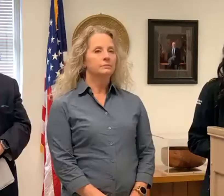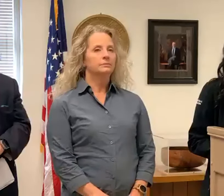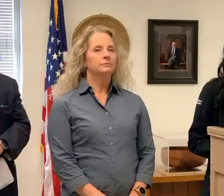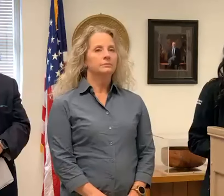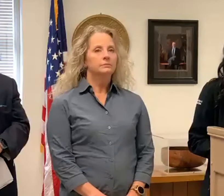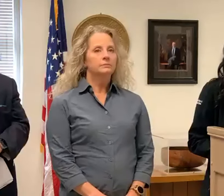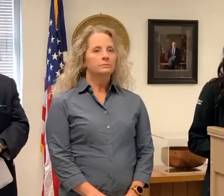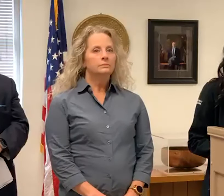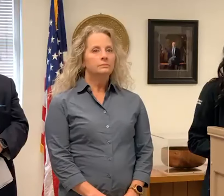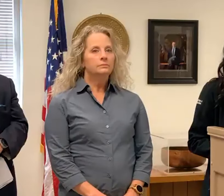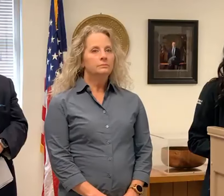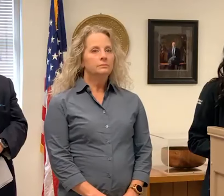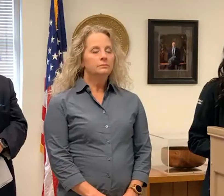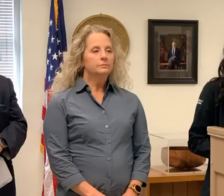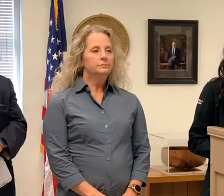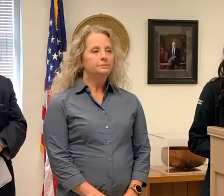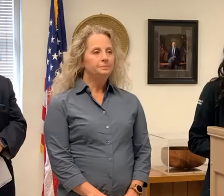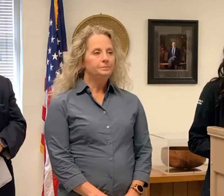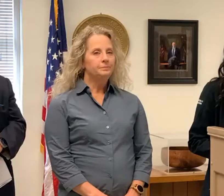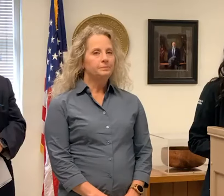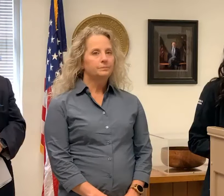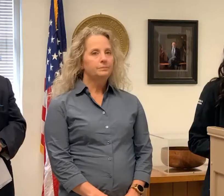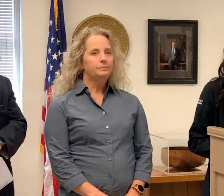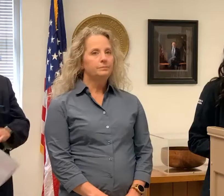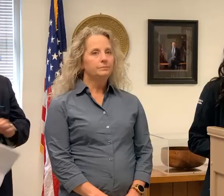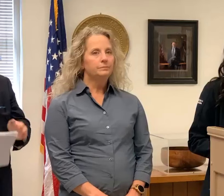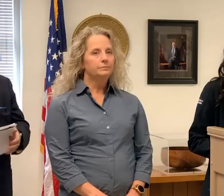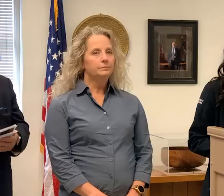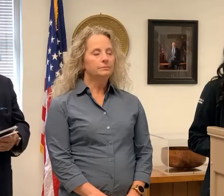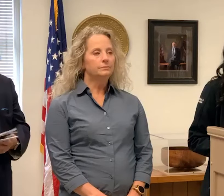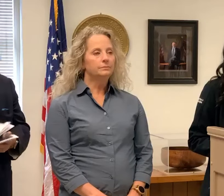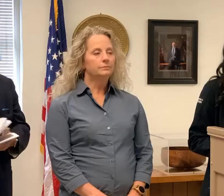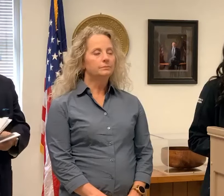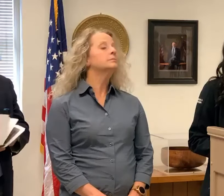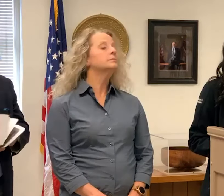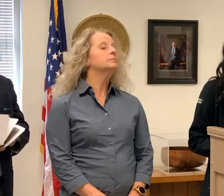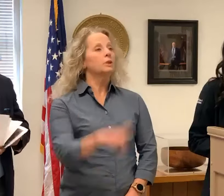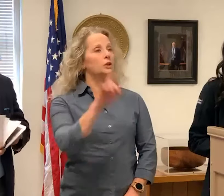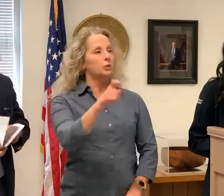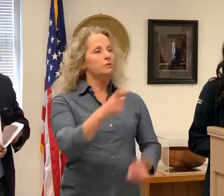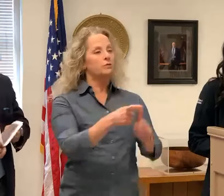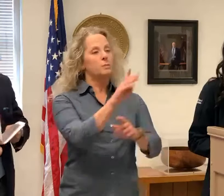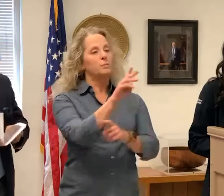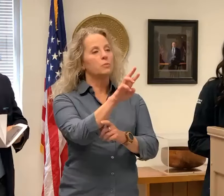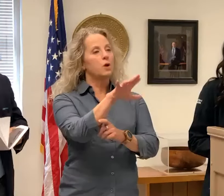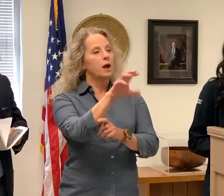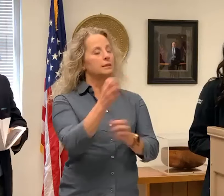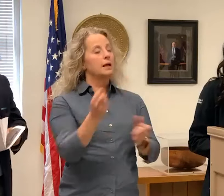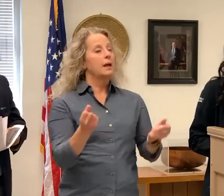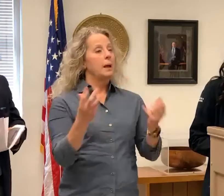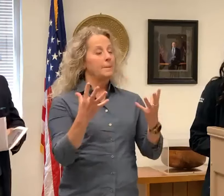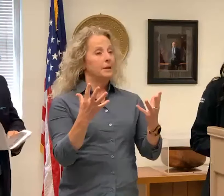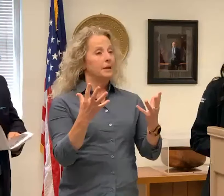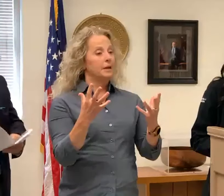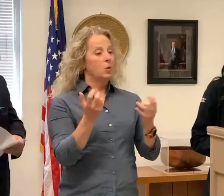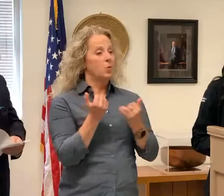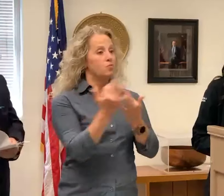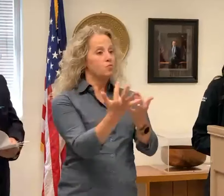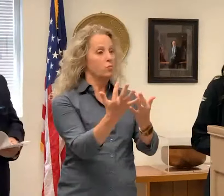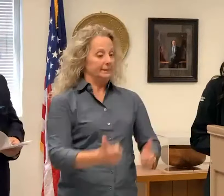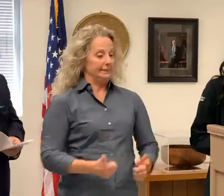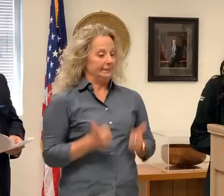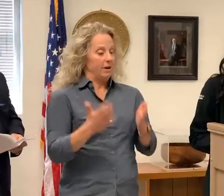just have left hotels to other housing, and do we know where they have gone? So the question from Bryce is around how many